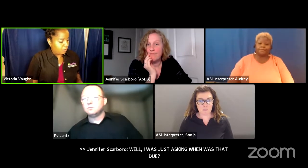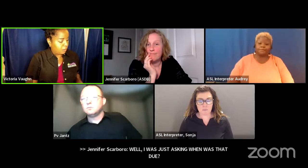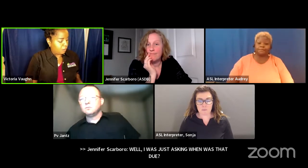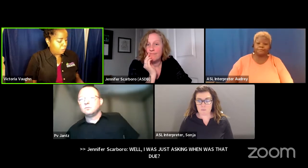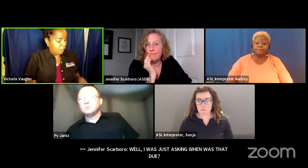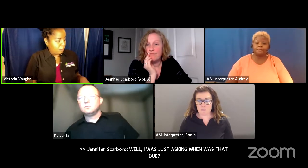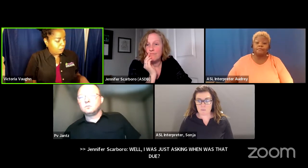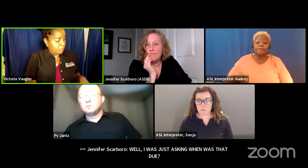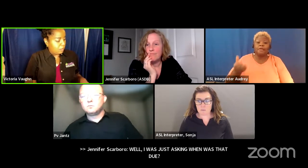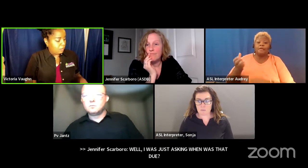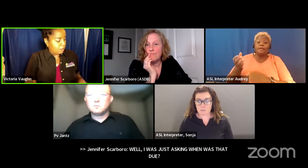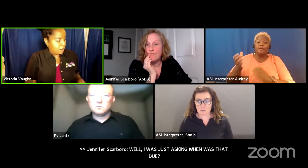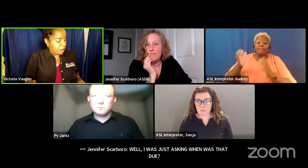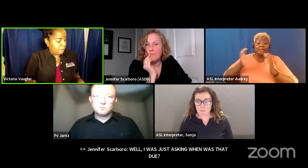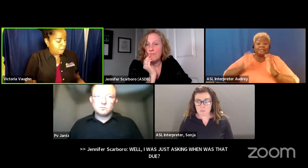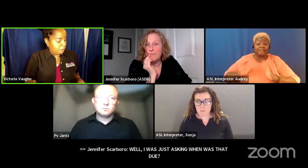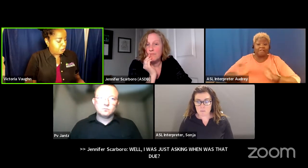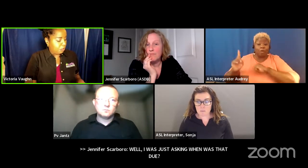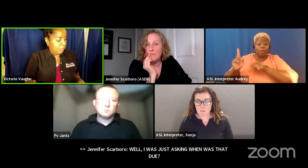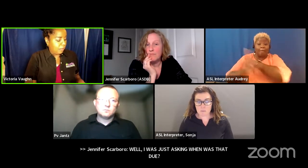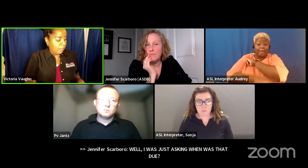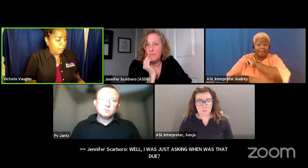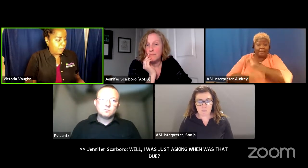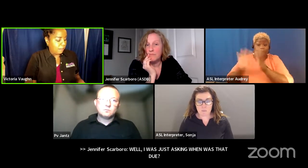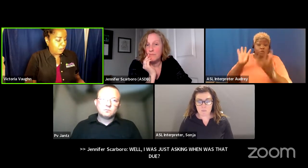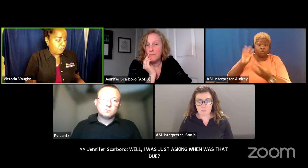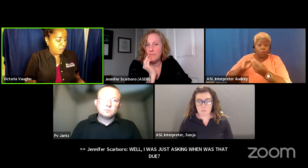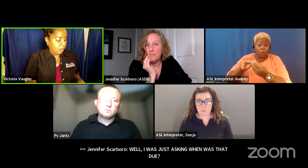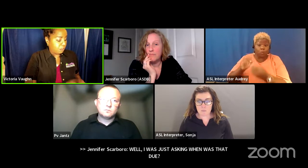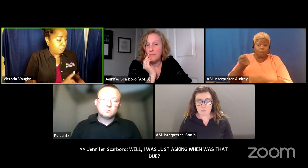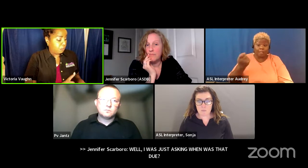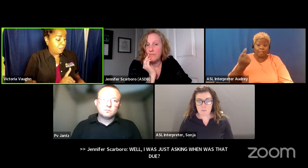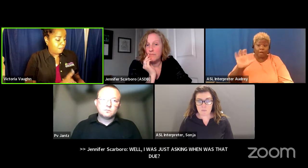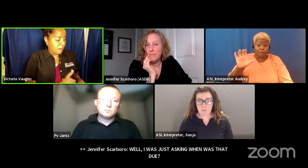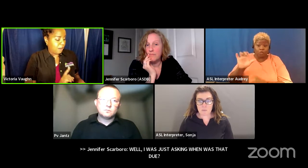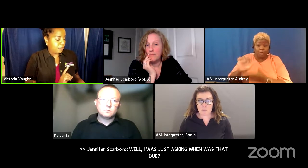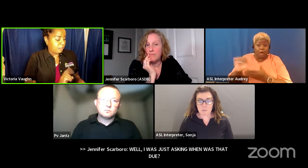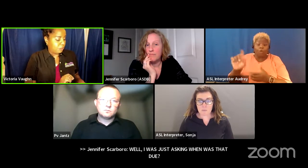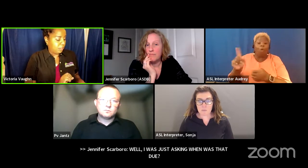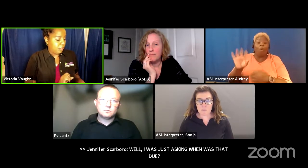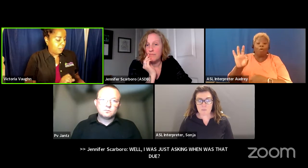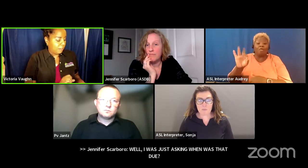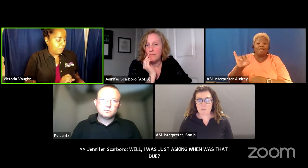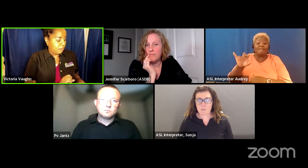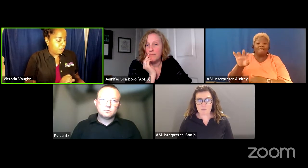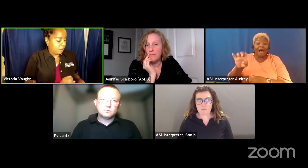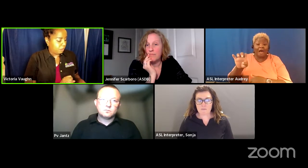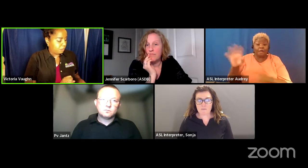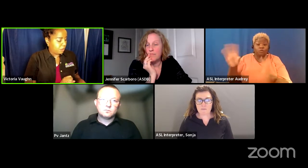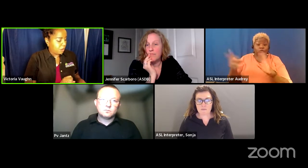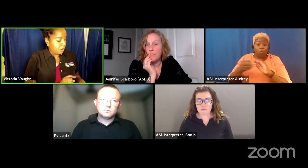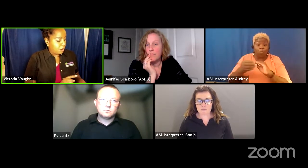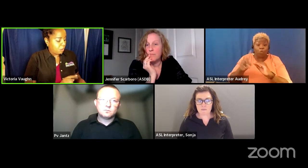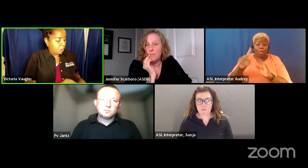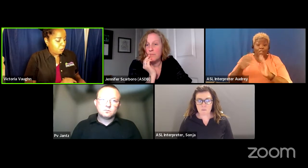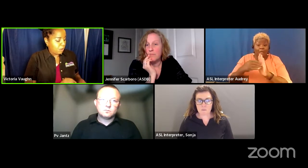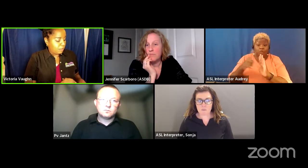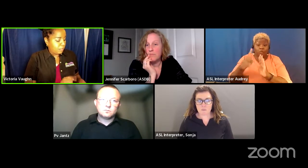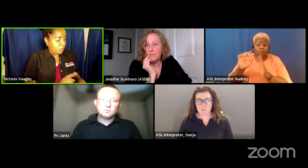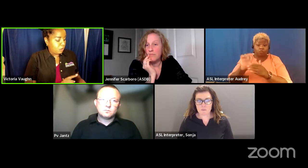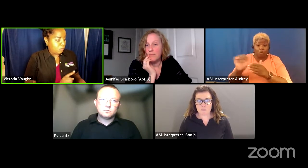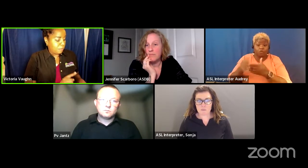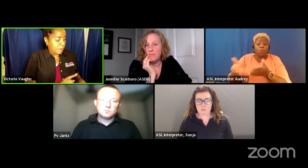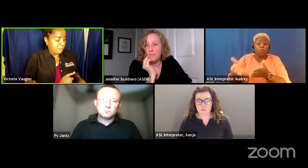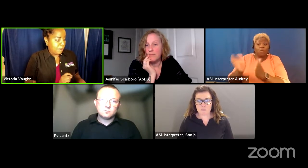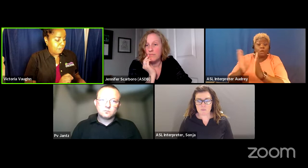So the civil penalties totaling $1,100, excuse me, the fines totaling $1,100. We requested